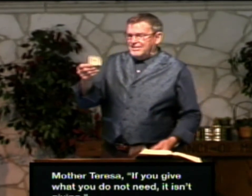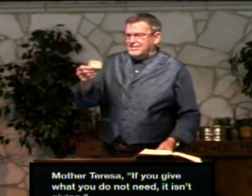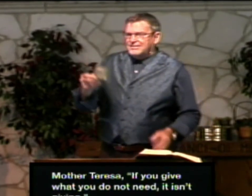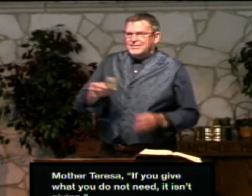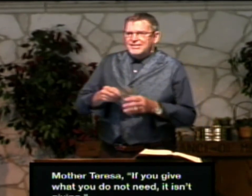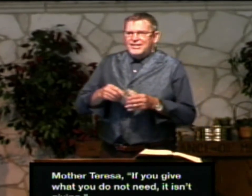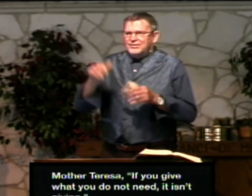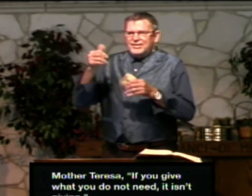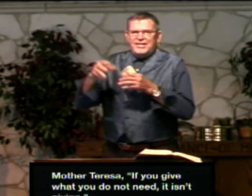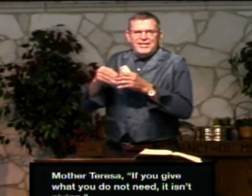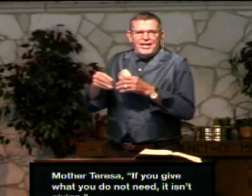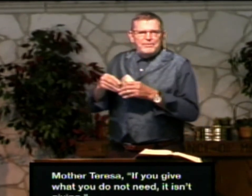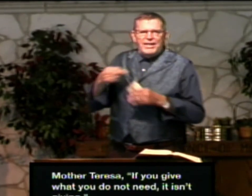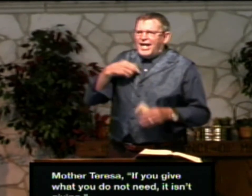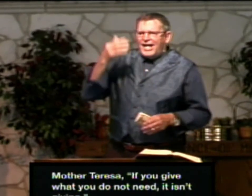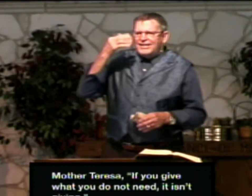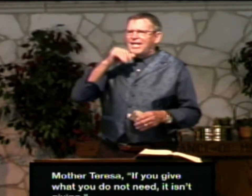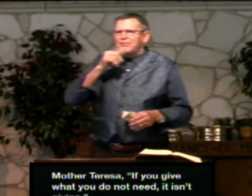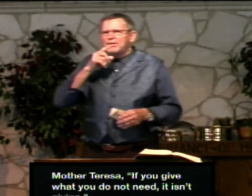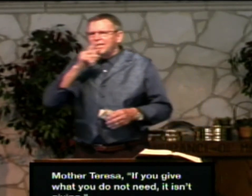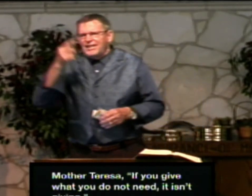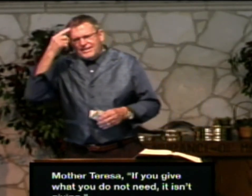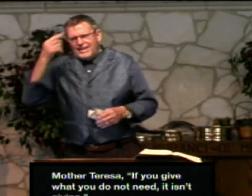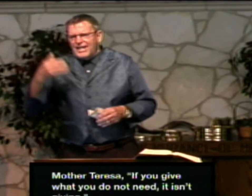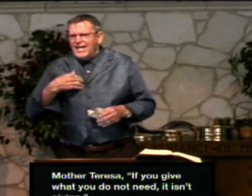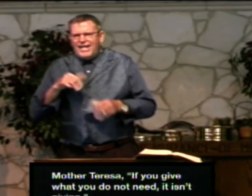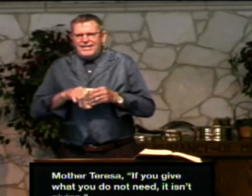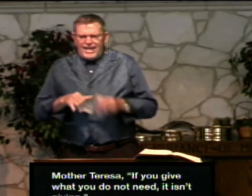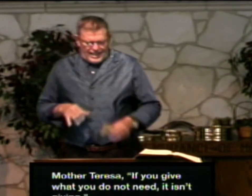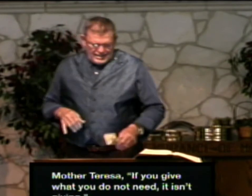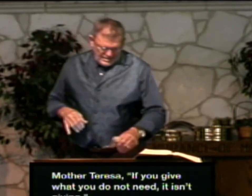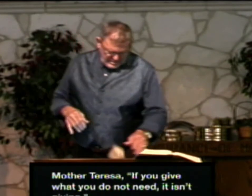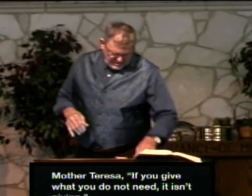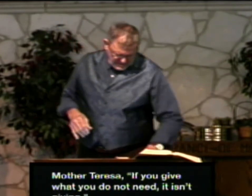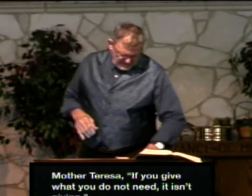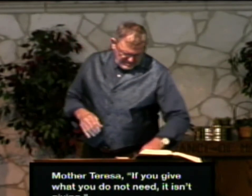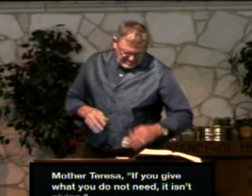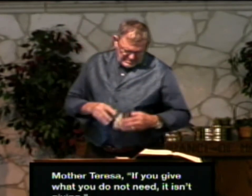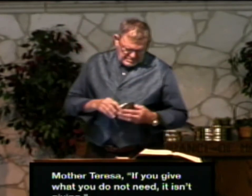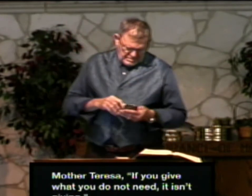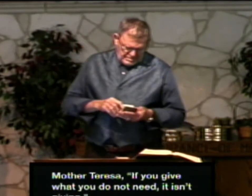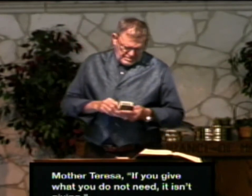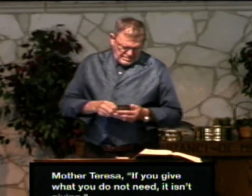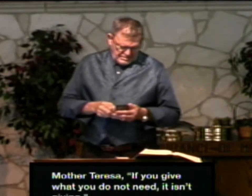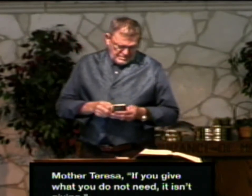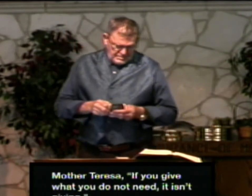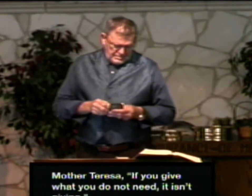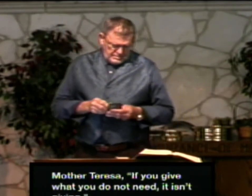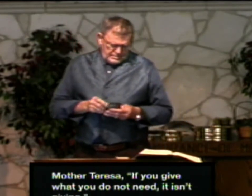Hey, here's a $10 bill. I really didn't think I had that.